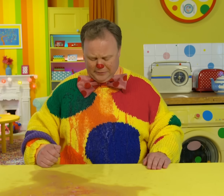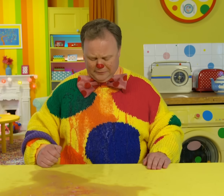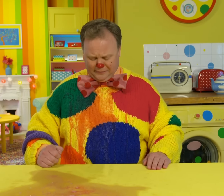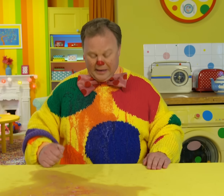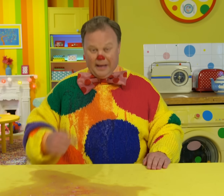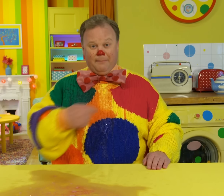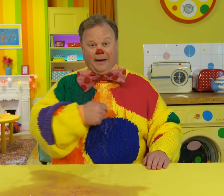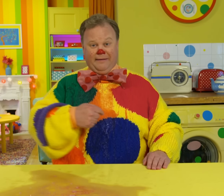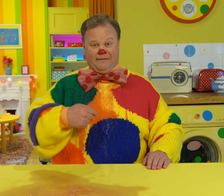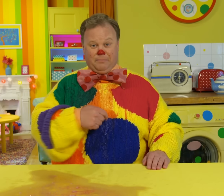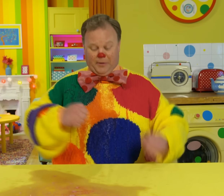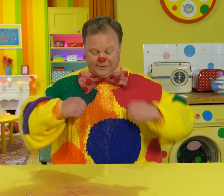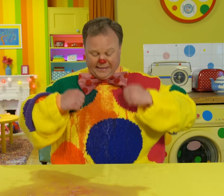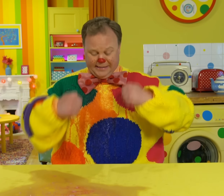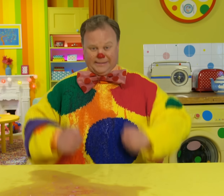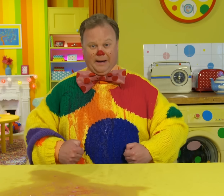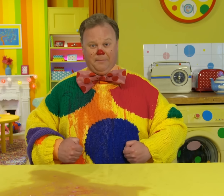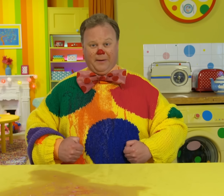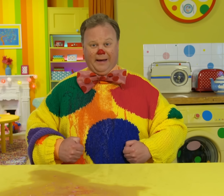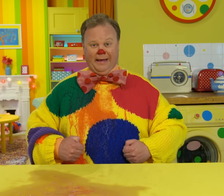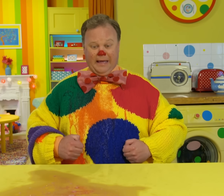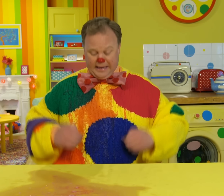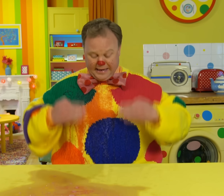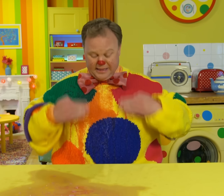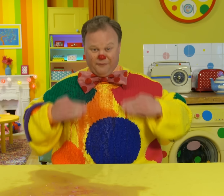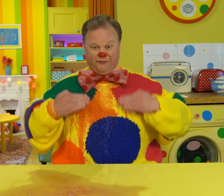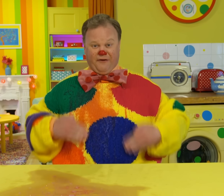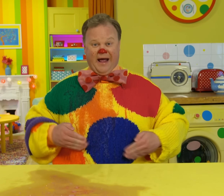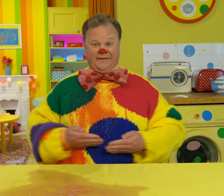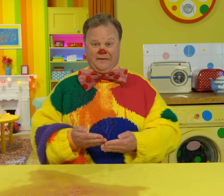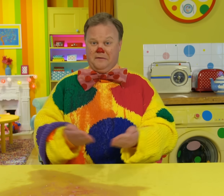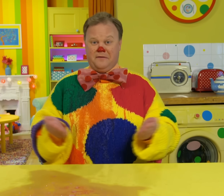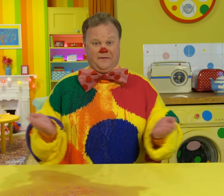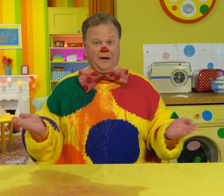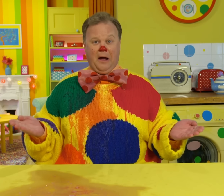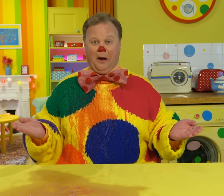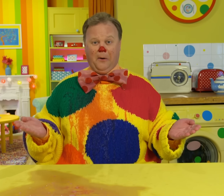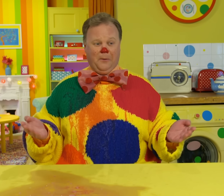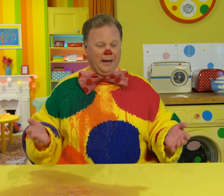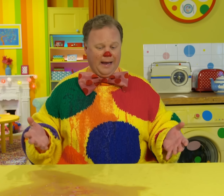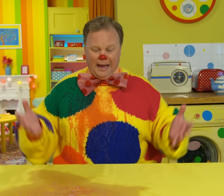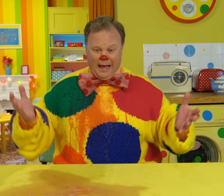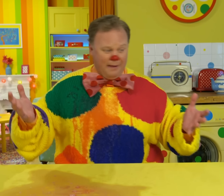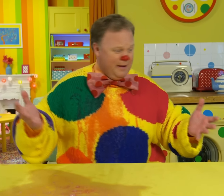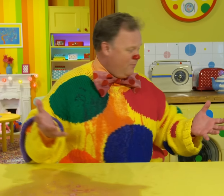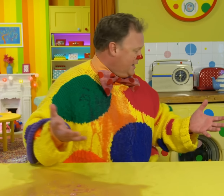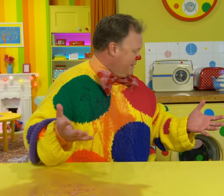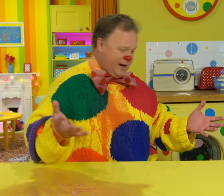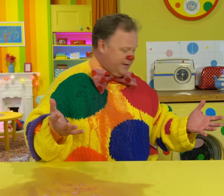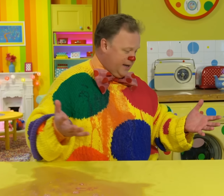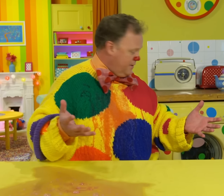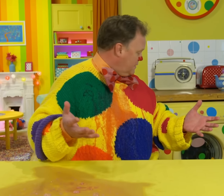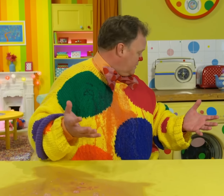use my spotty jumper in the fashion show. I mean, what am I going to...